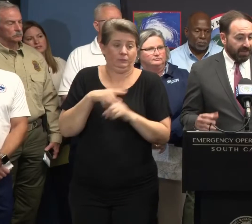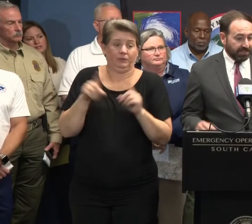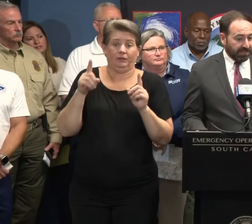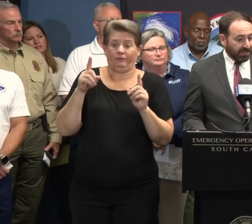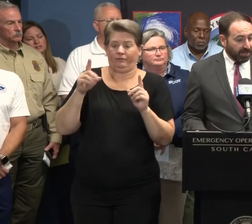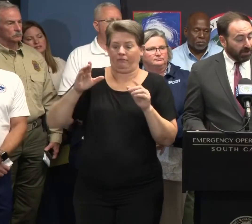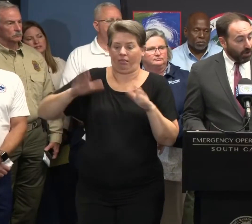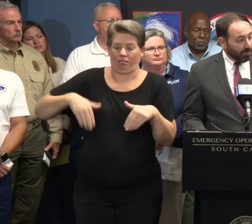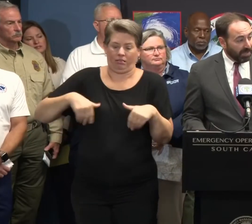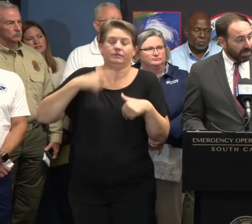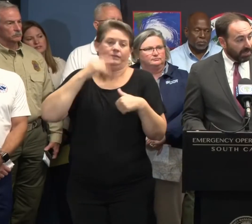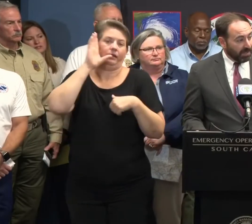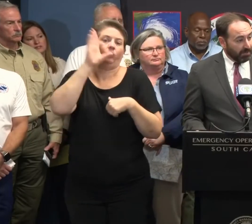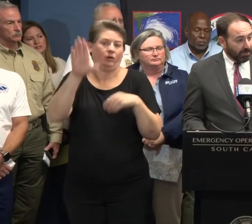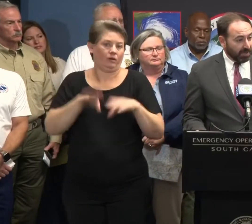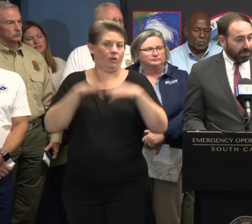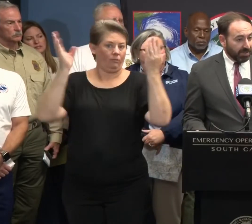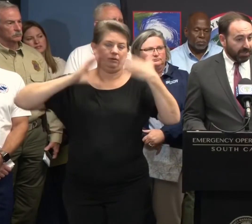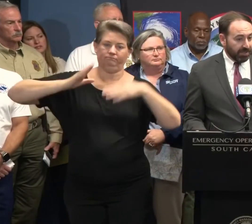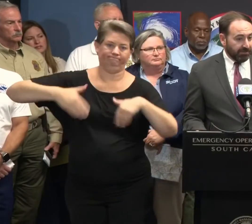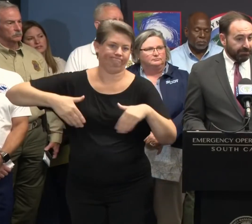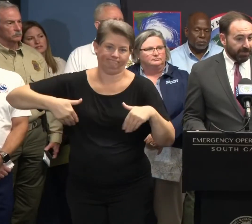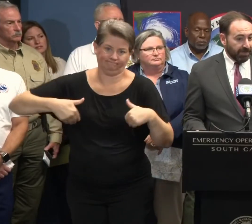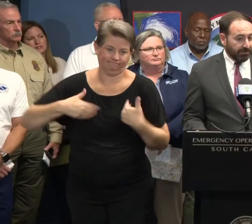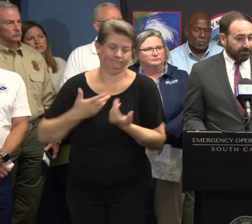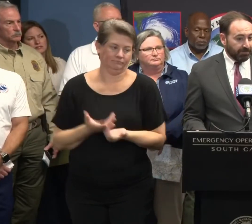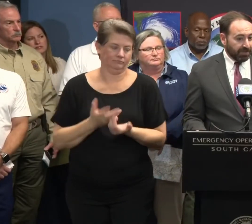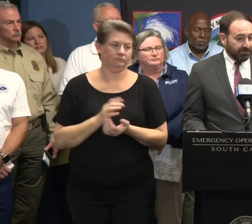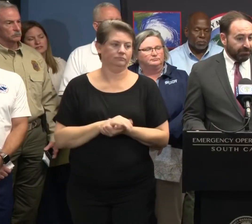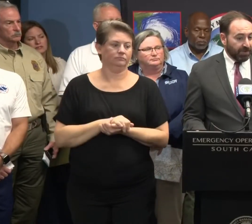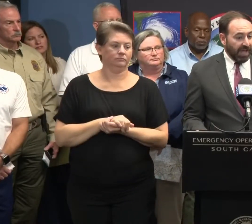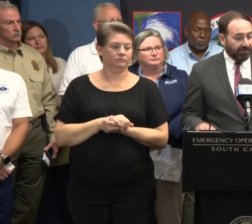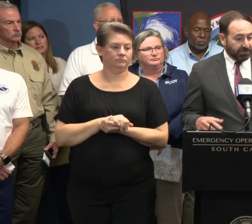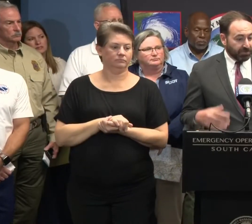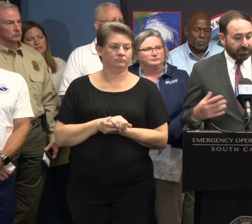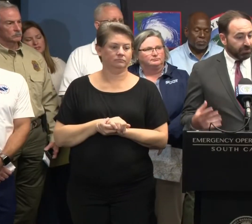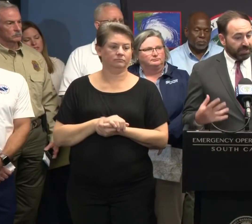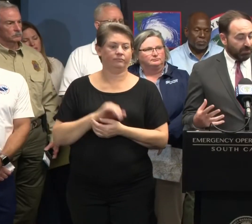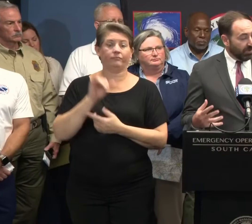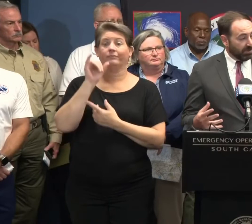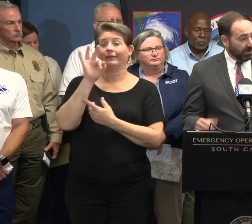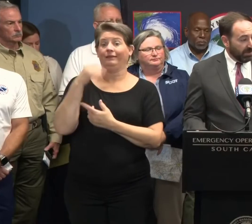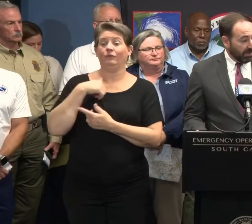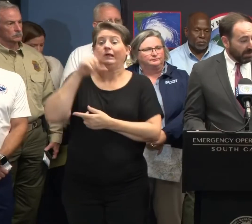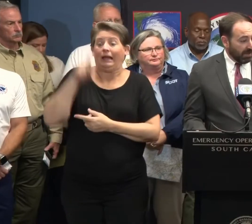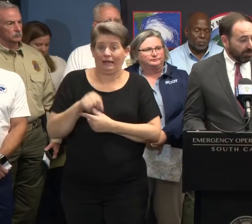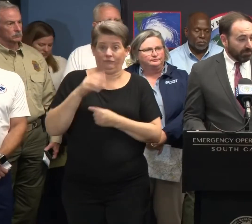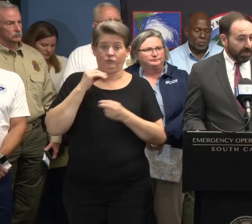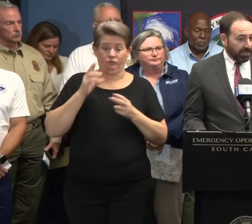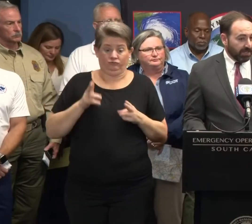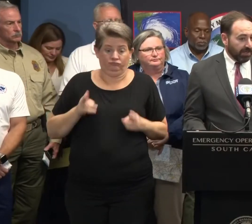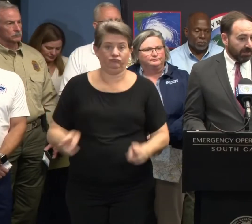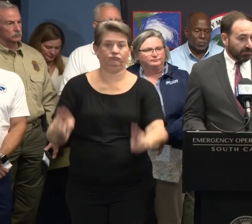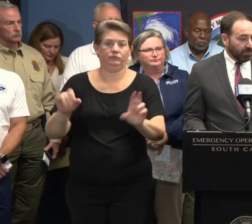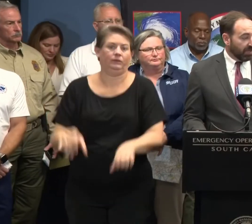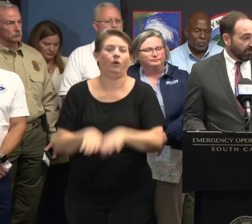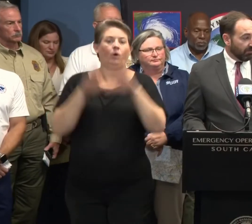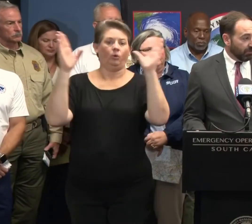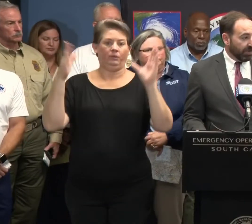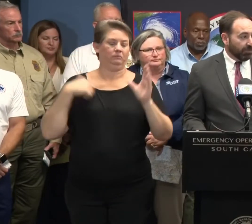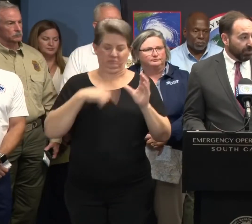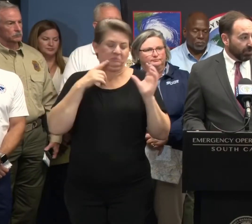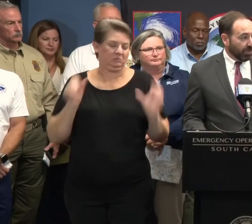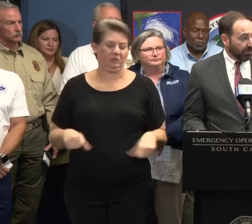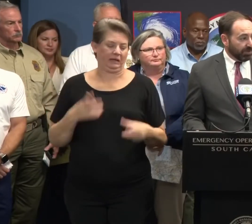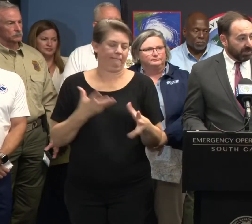that they have not said that they're going to open any, but if we have to surge and get one up and ready, we can